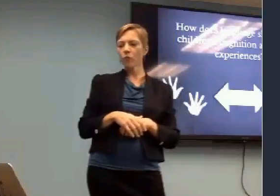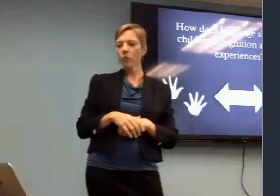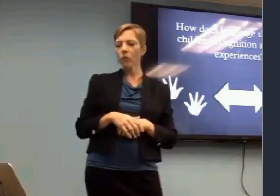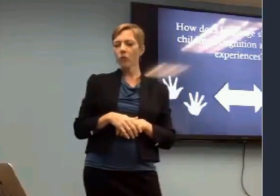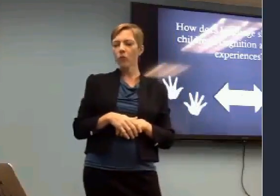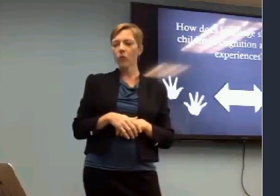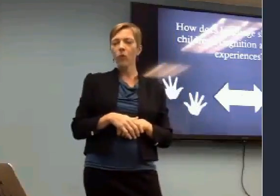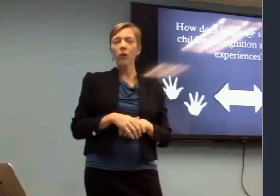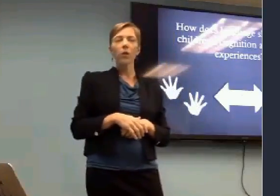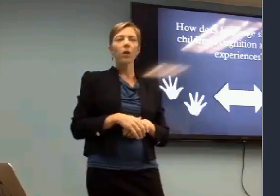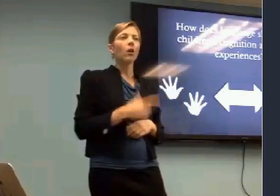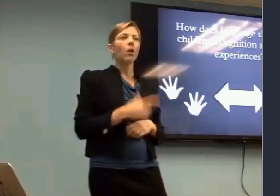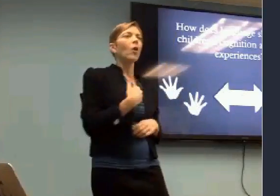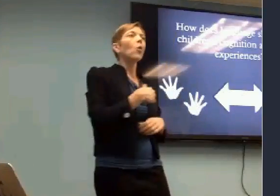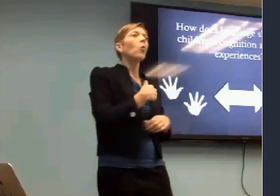well.